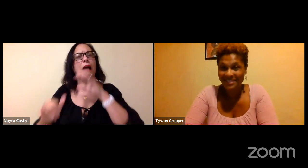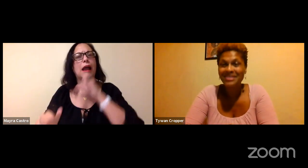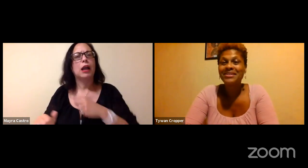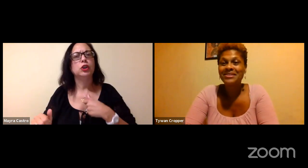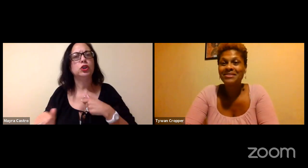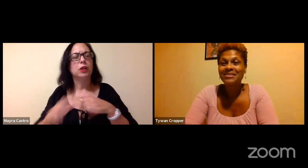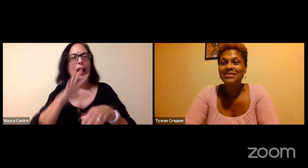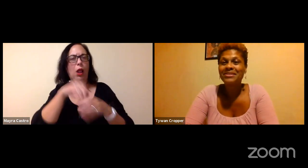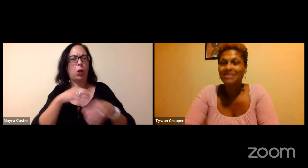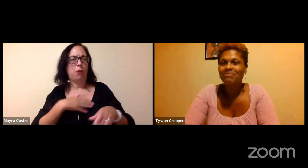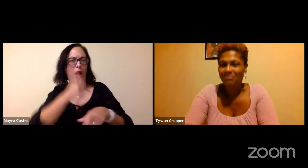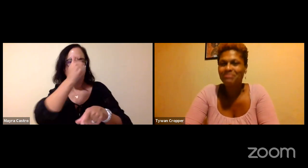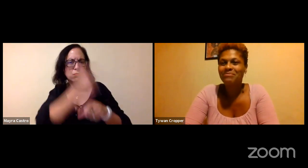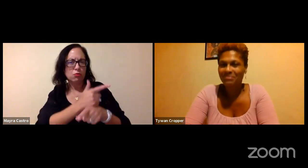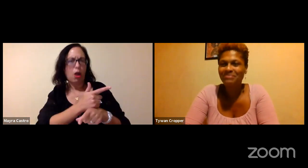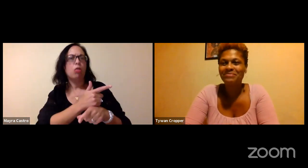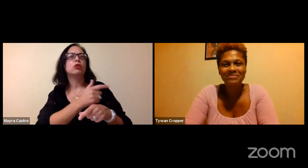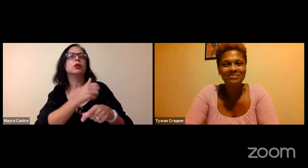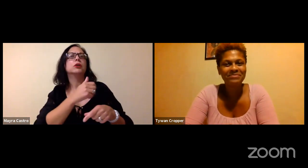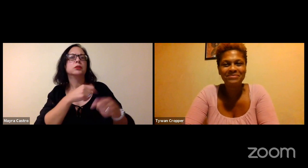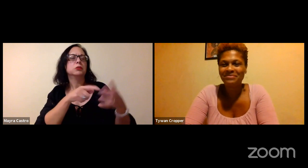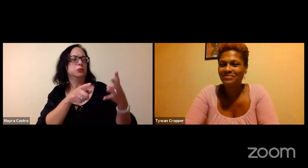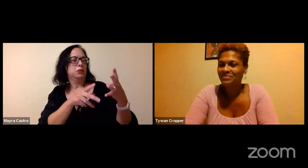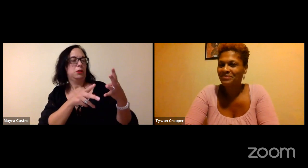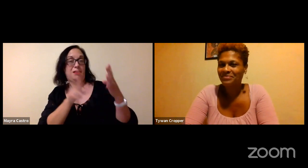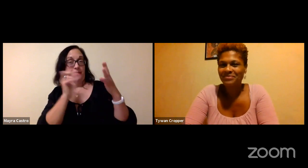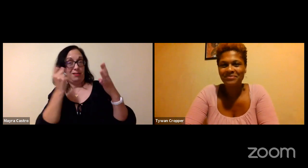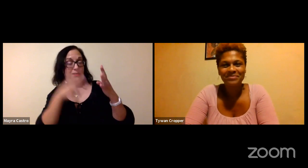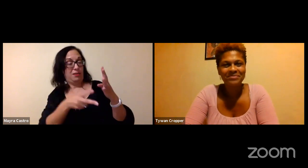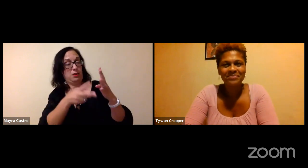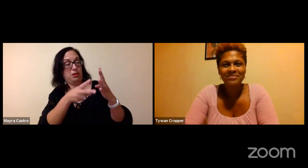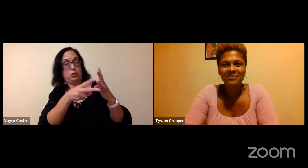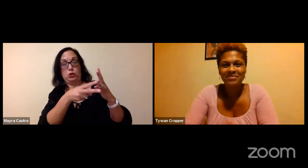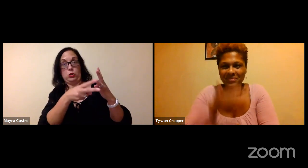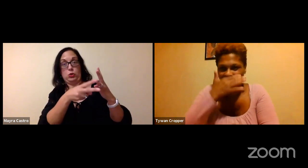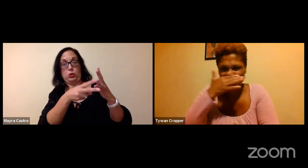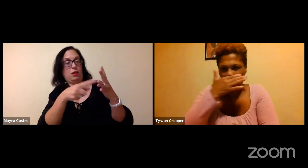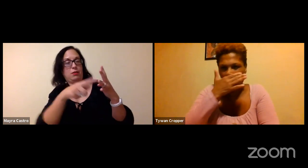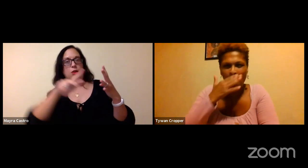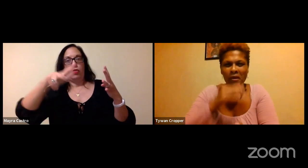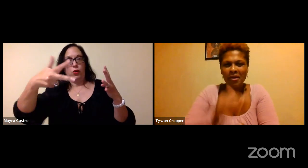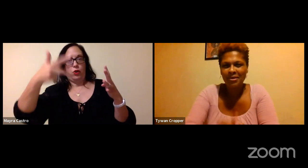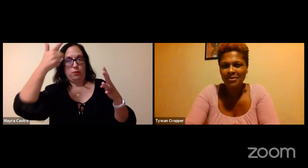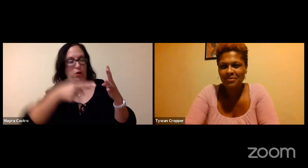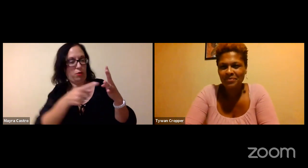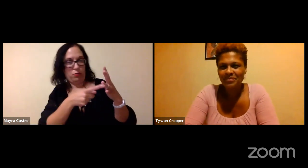with who were, you know, similar in age.